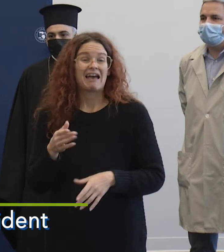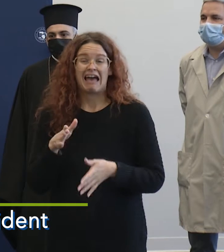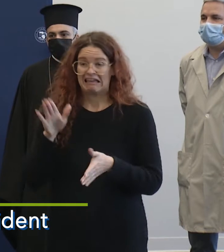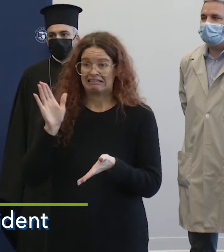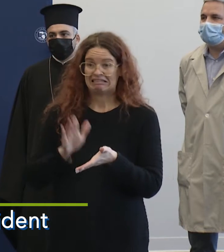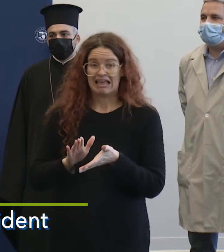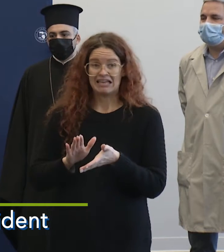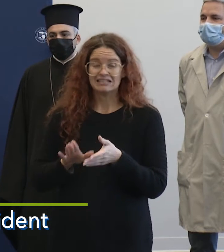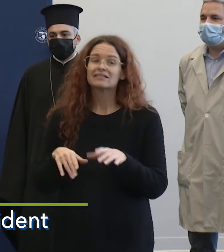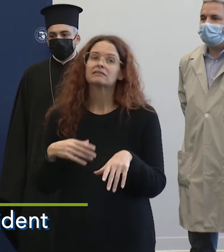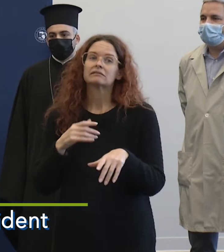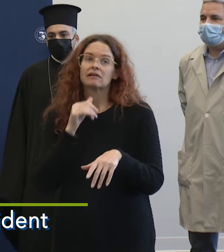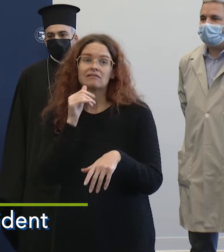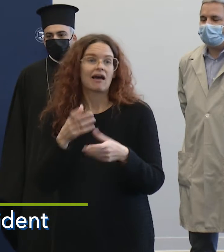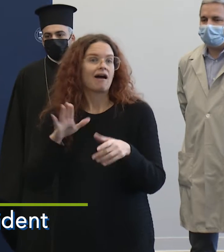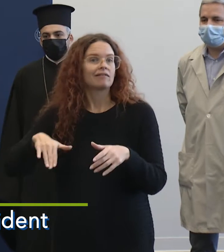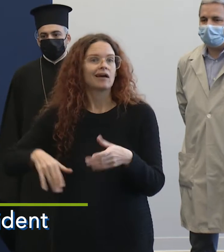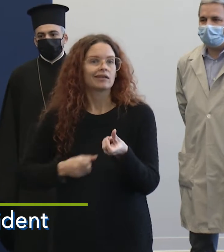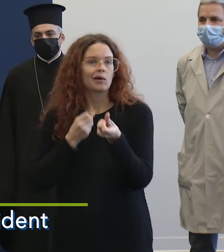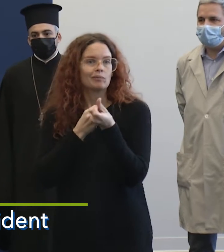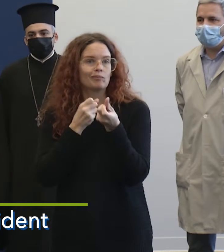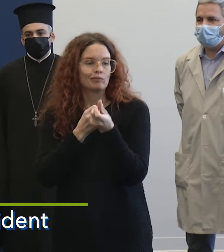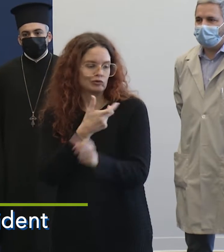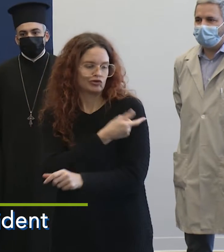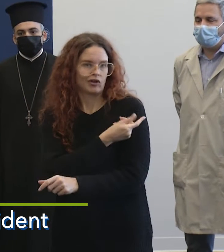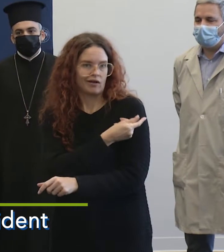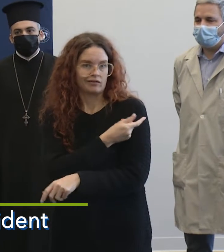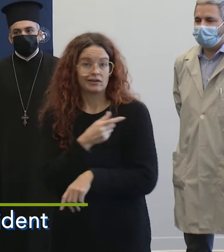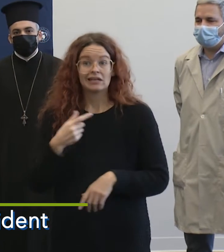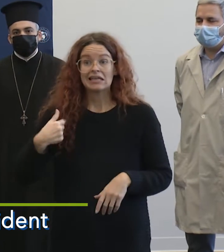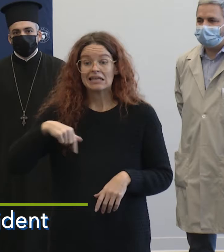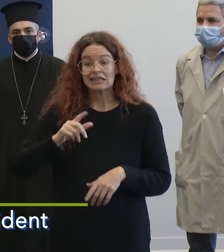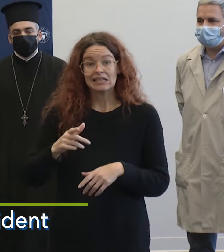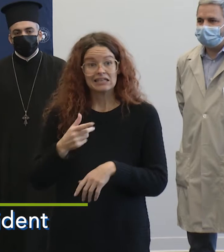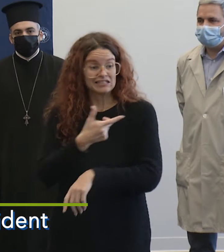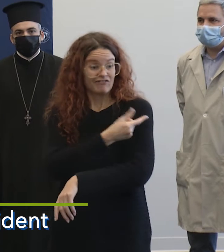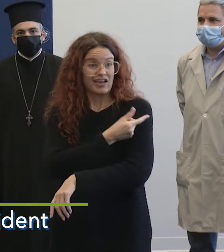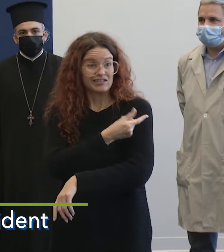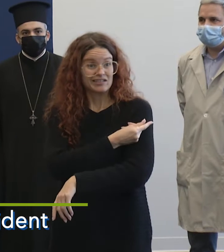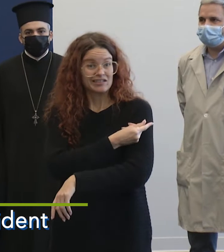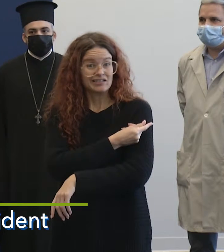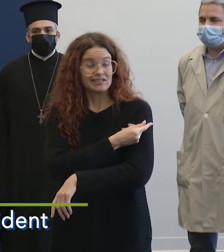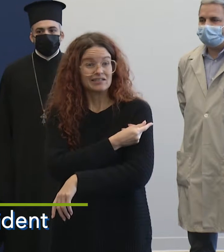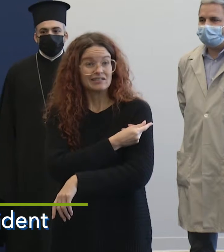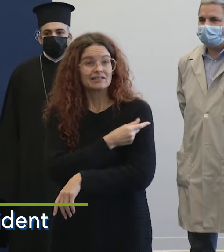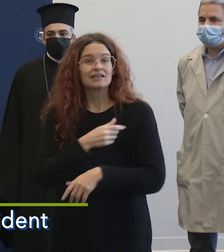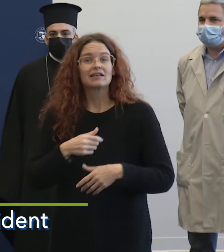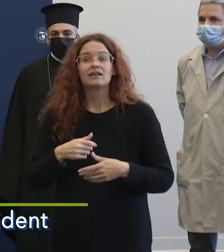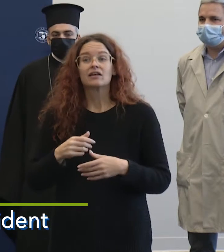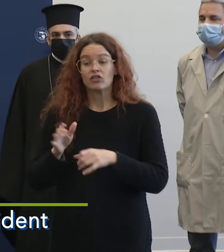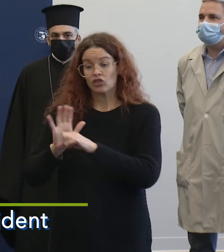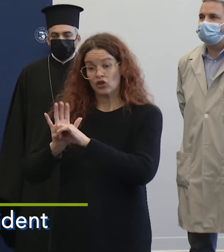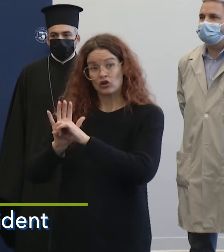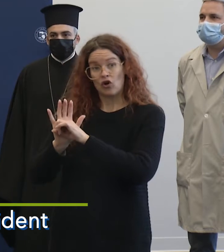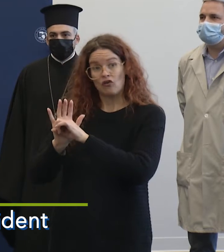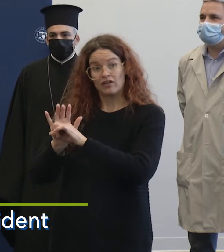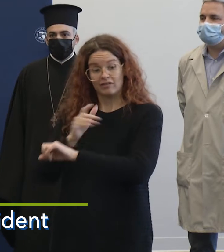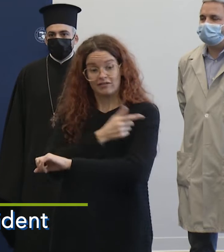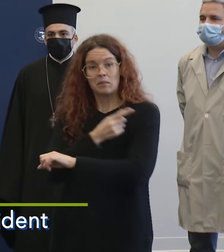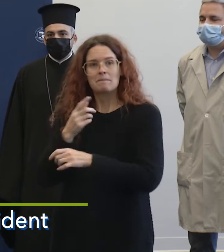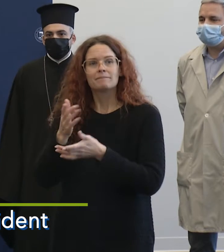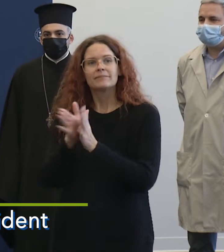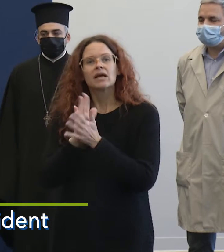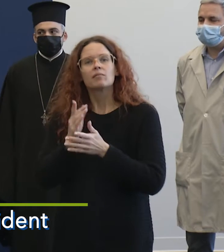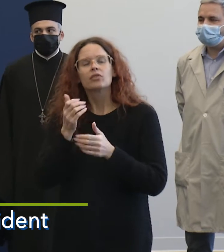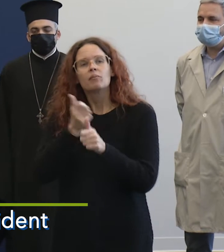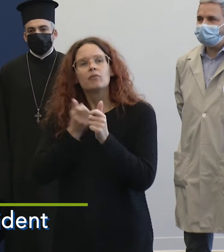have gotten their boosters. These subsequent doses are what makes COVID-19 shots among the most